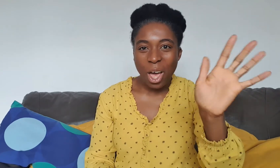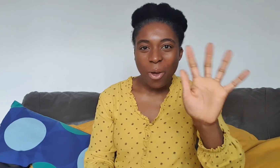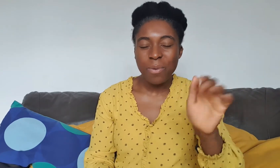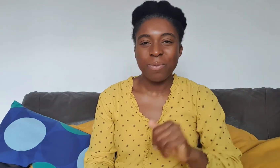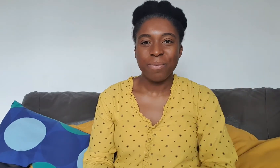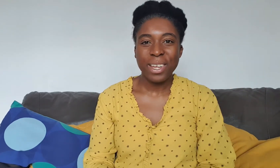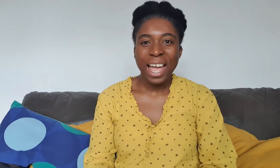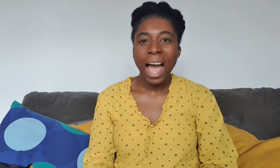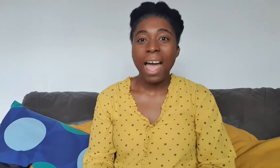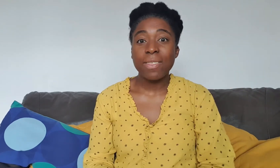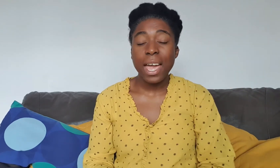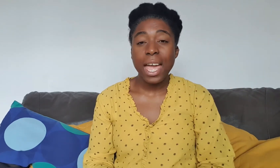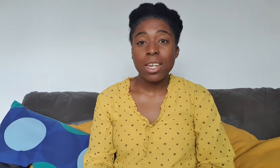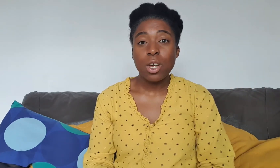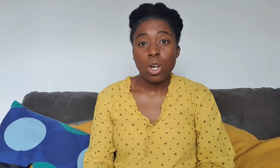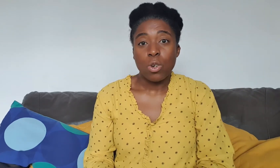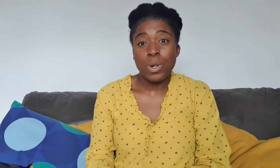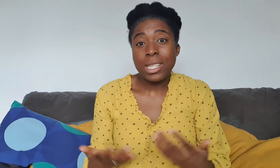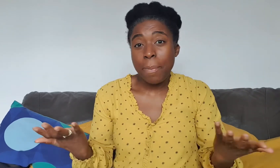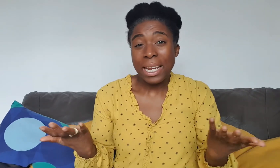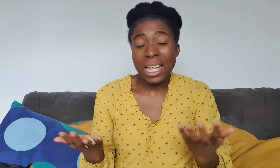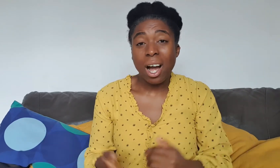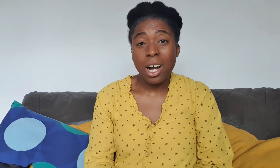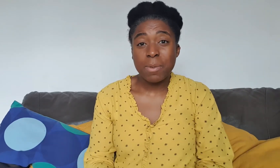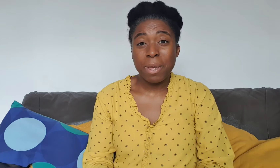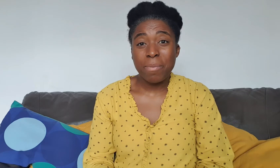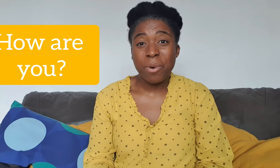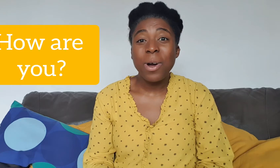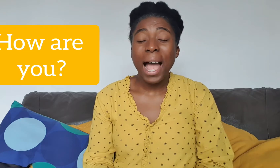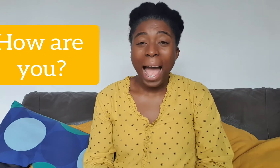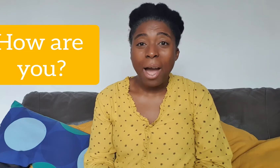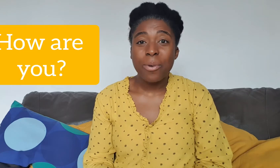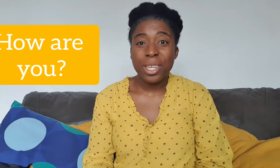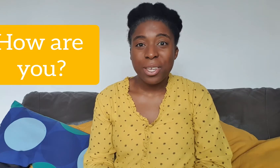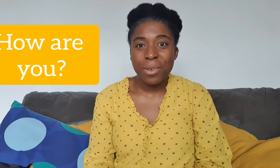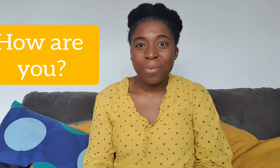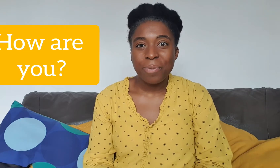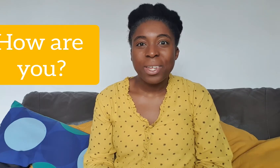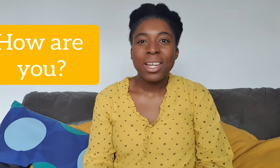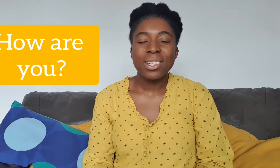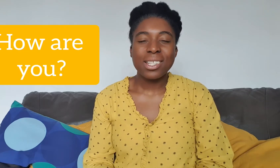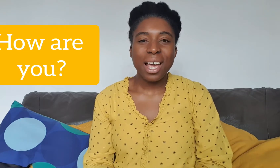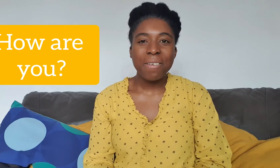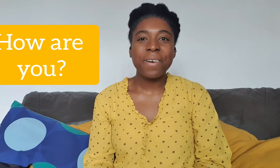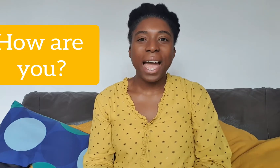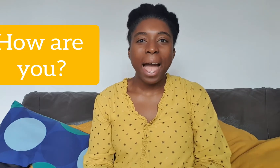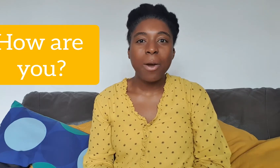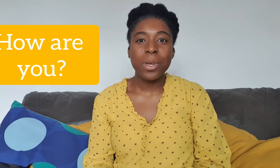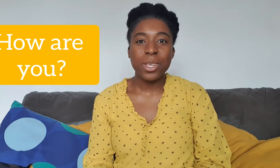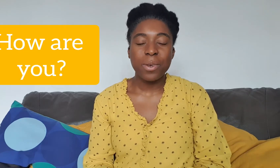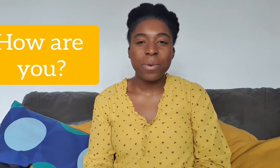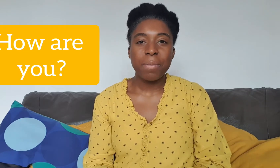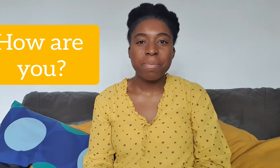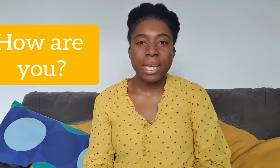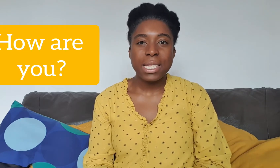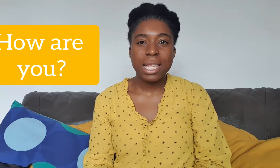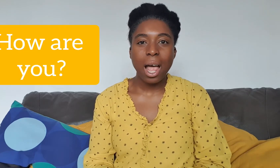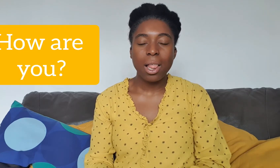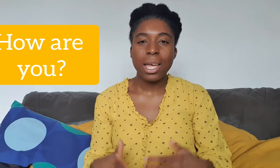hello, and then we typically ask people, how are you? The sign for how are you in BSL